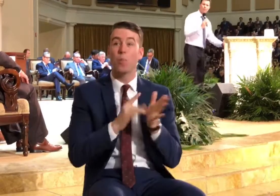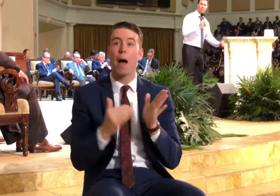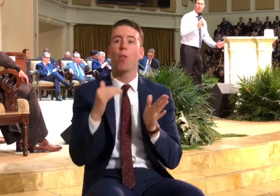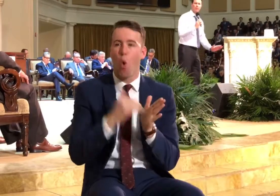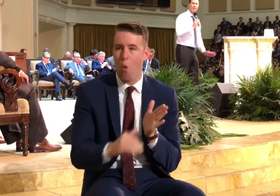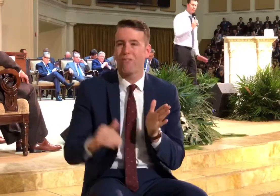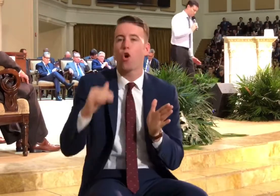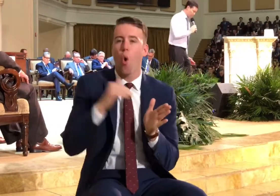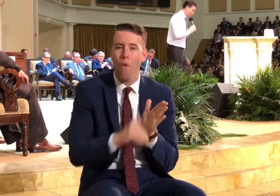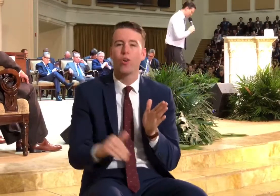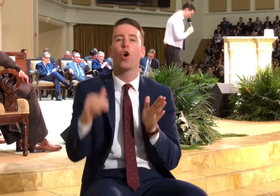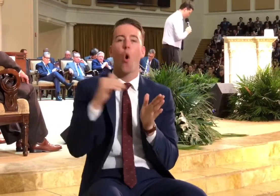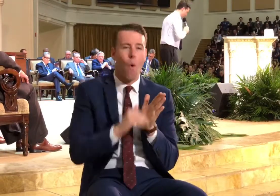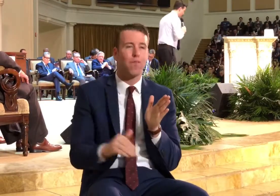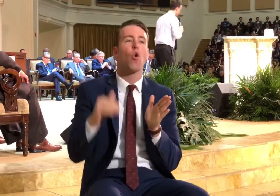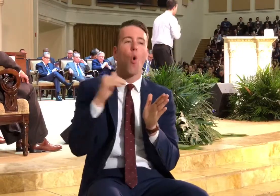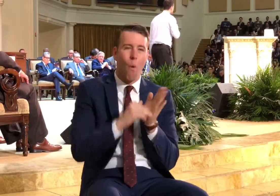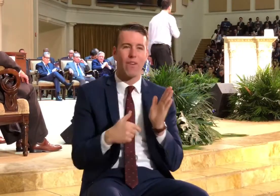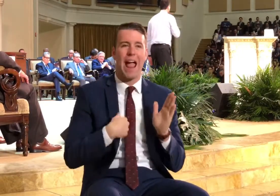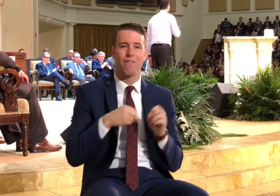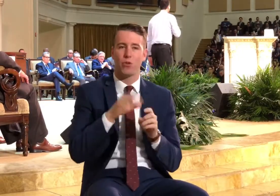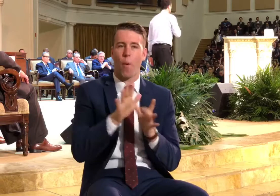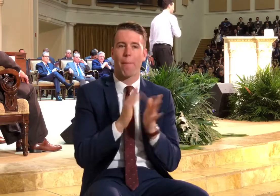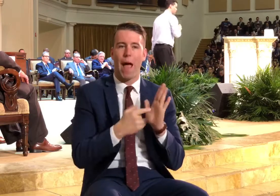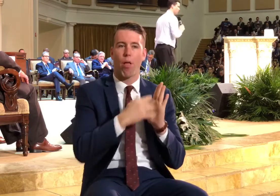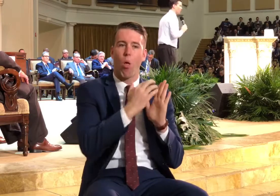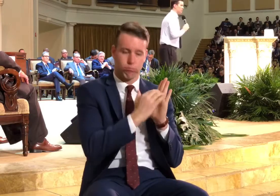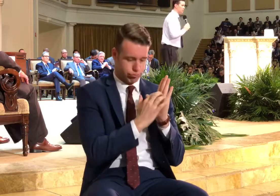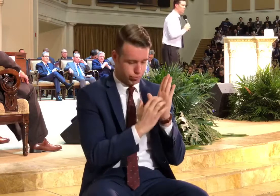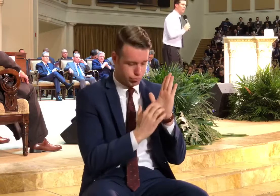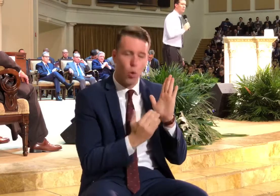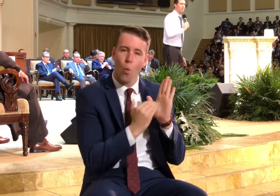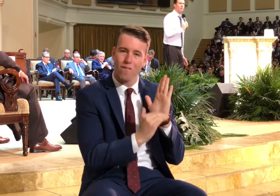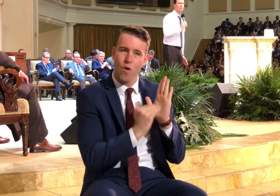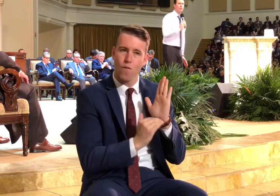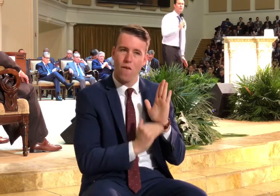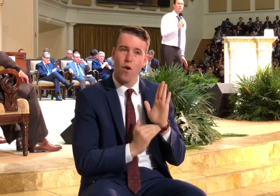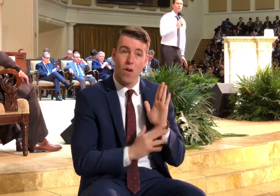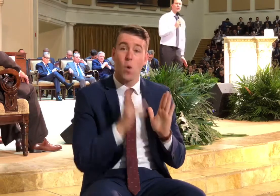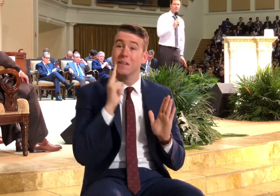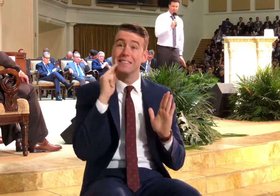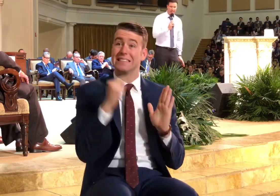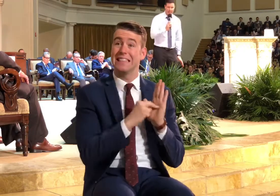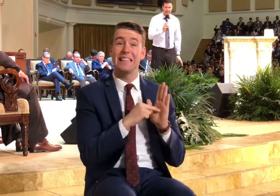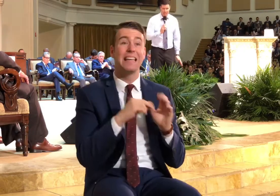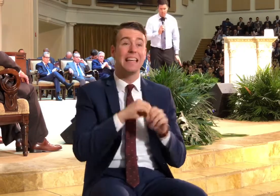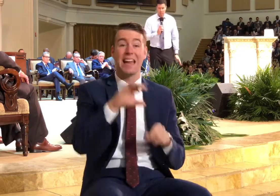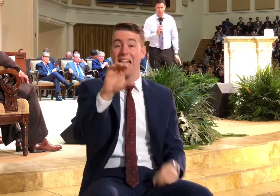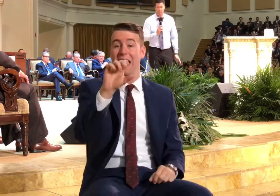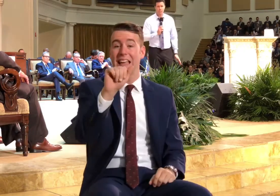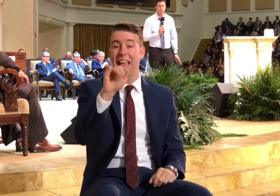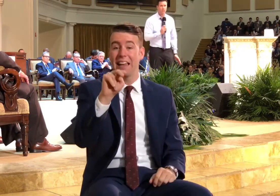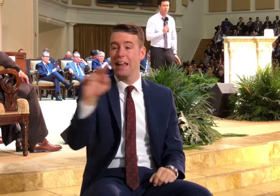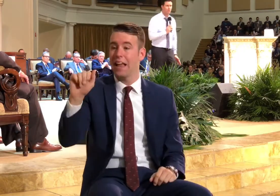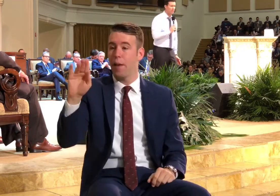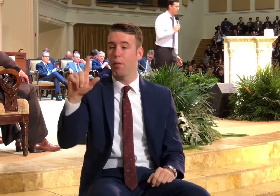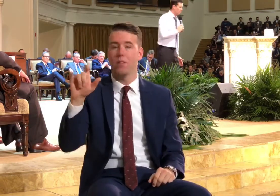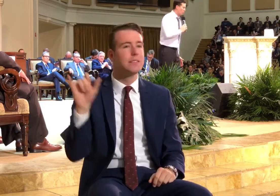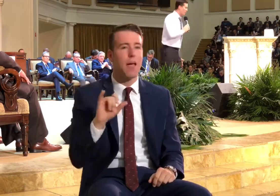over and over and over again. Amen. You're going to see it in Cain and Abel,